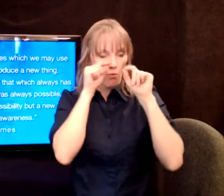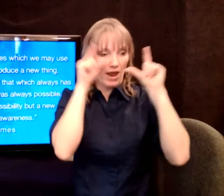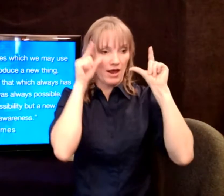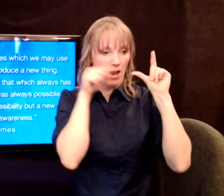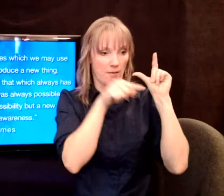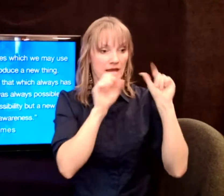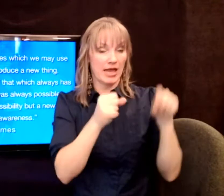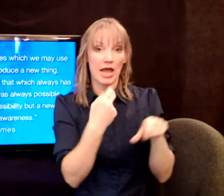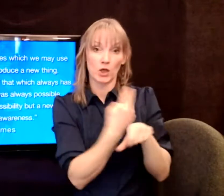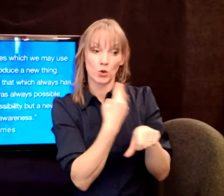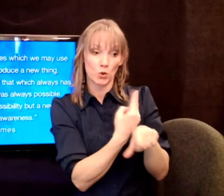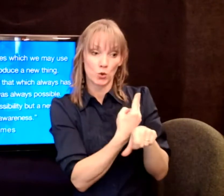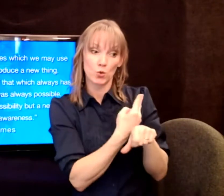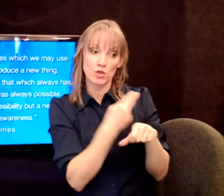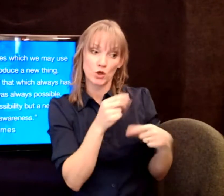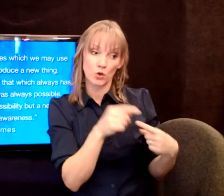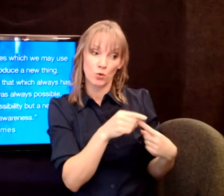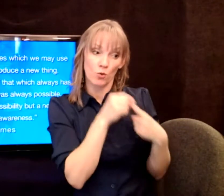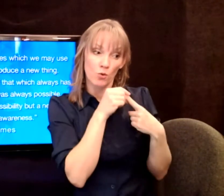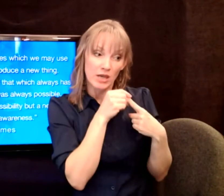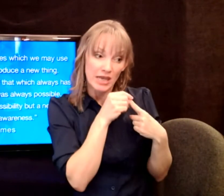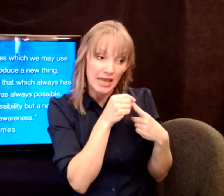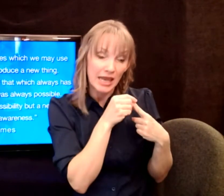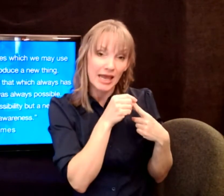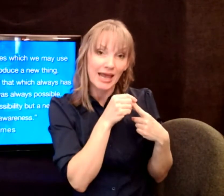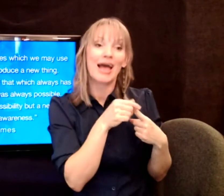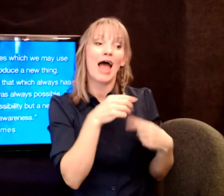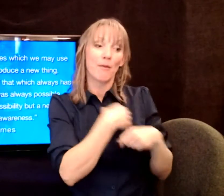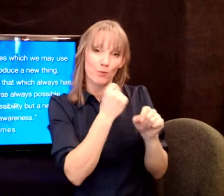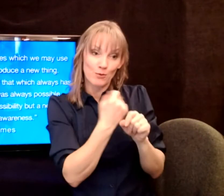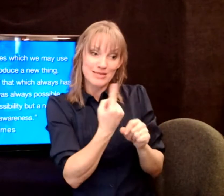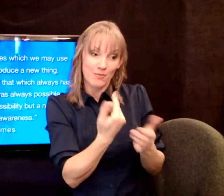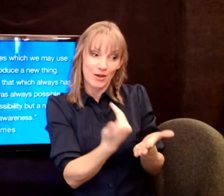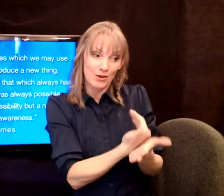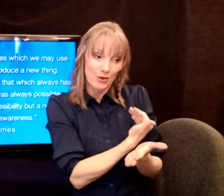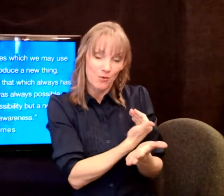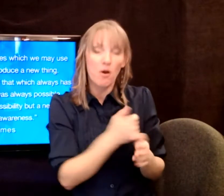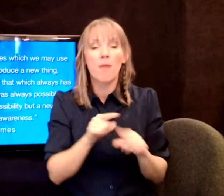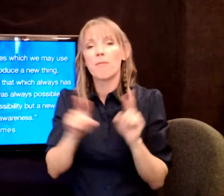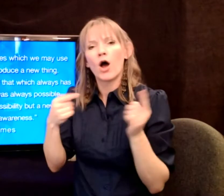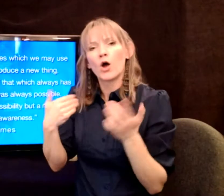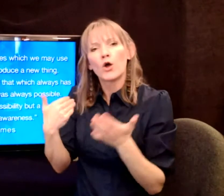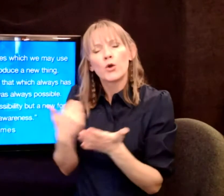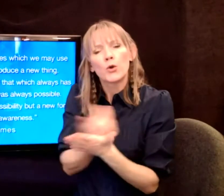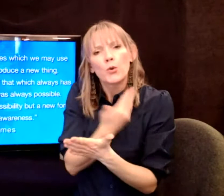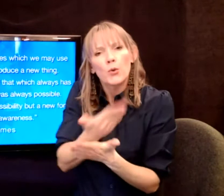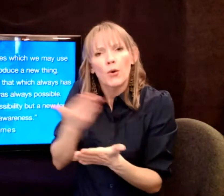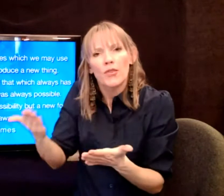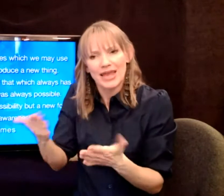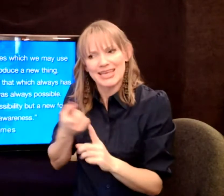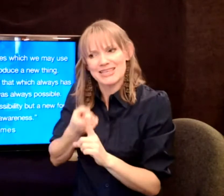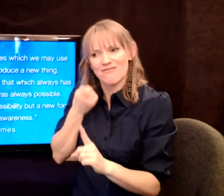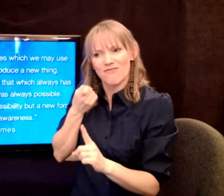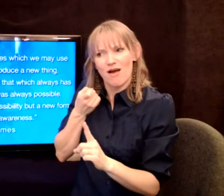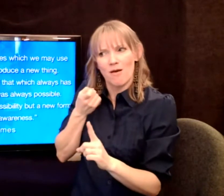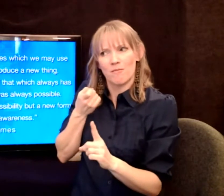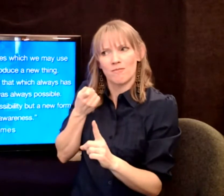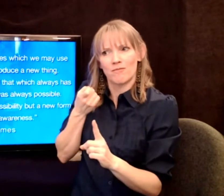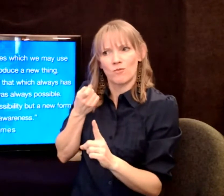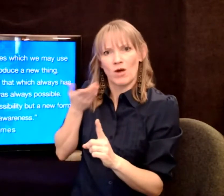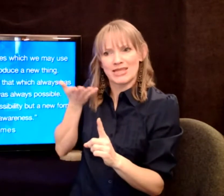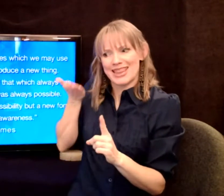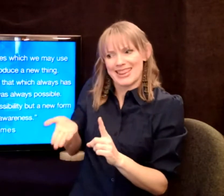uniquely, and in so doing, produce a new thing. But the new thing is made out of that which has always